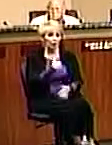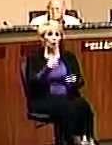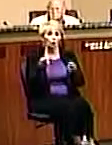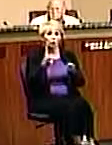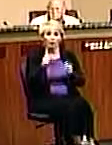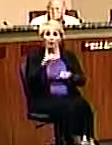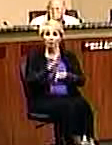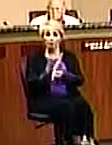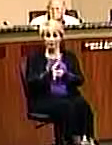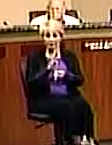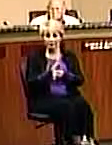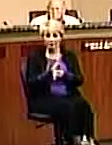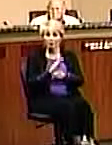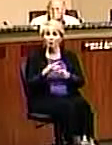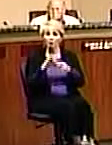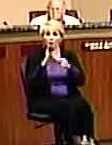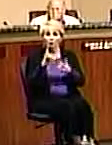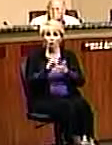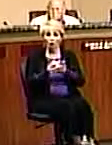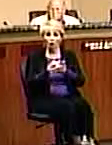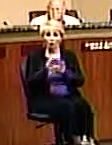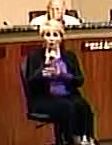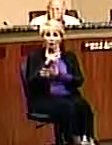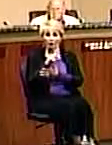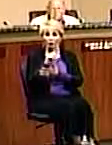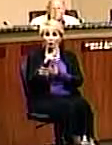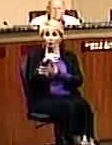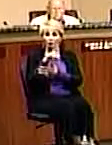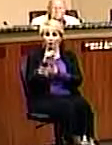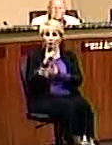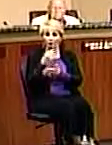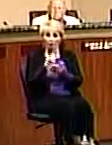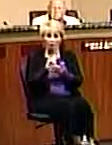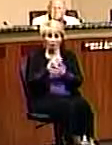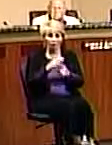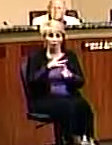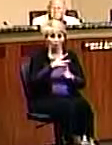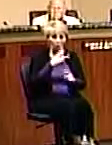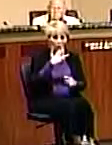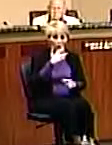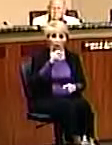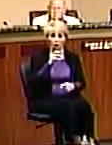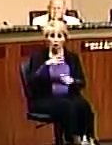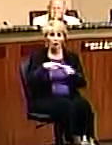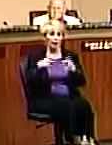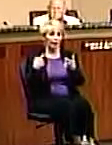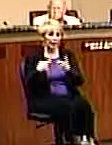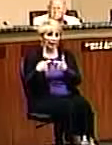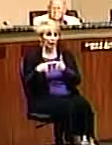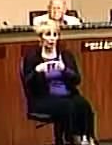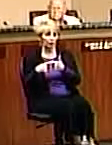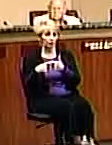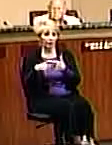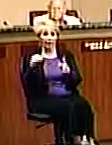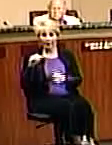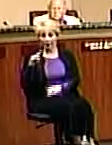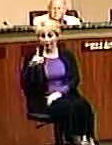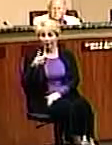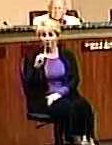business, particularly those enterprise funds of water, sewer, electric, and